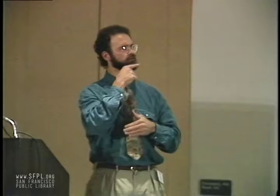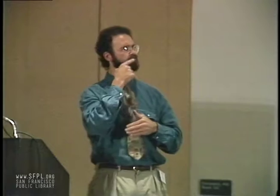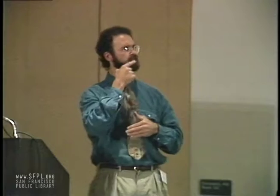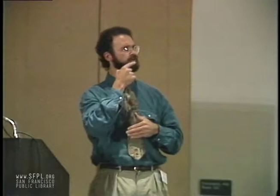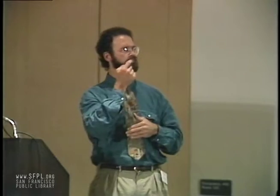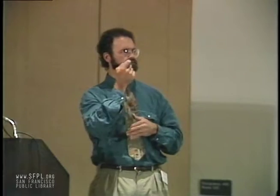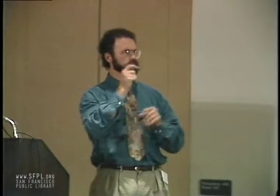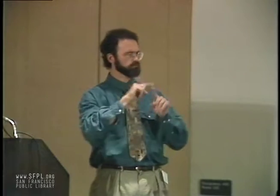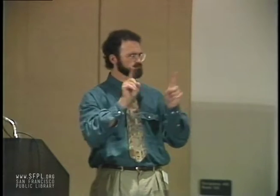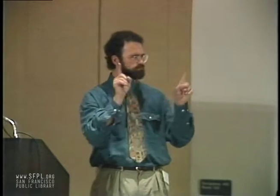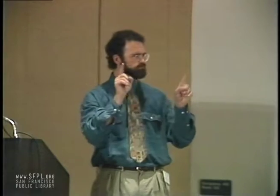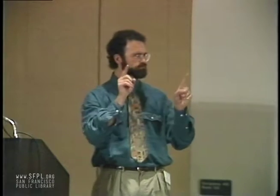different.